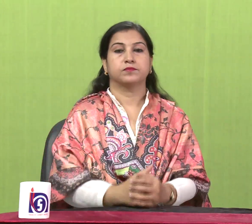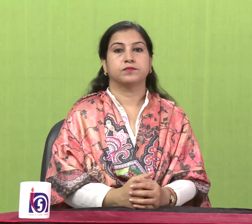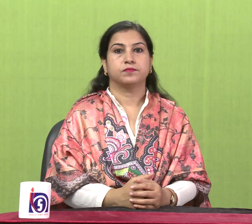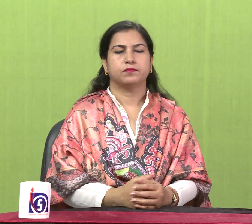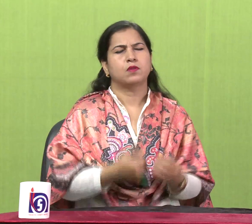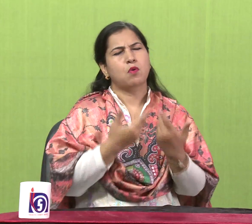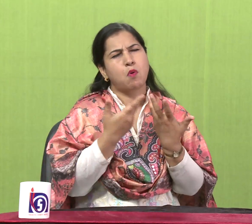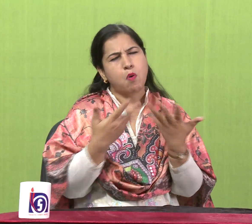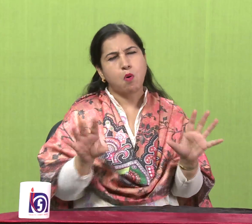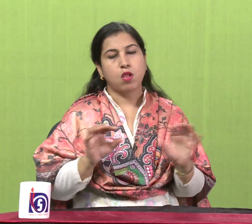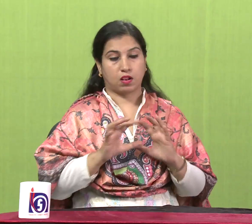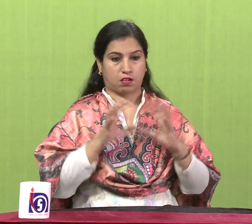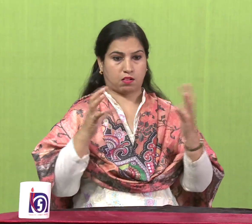all the countries of the world